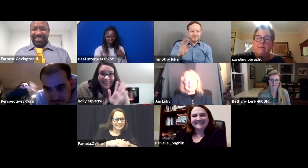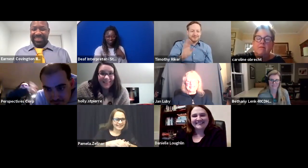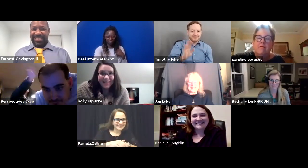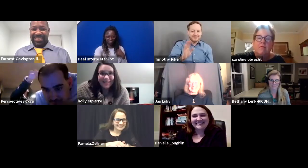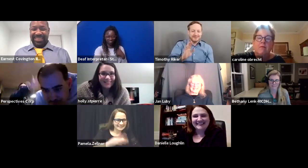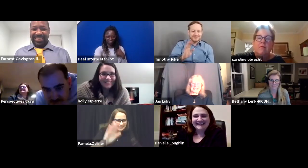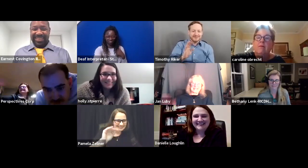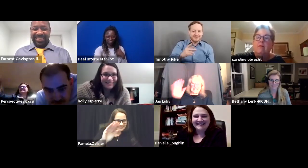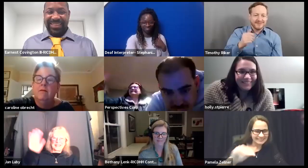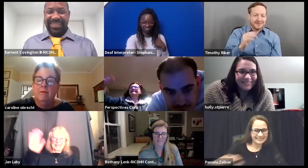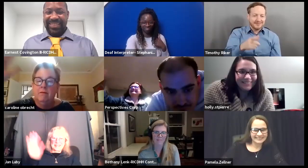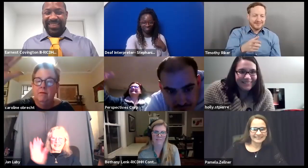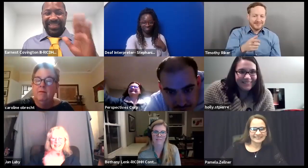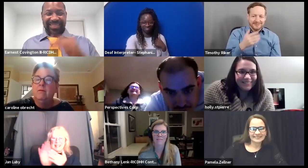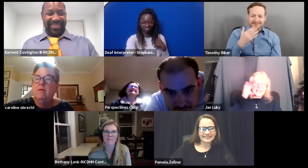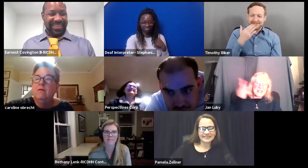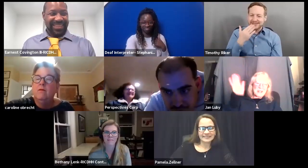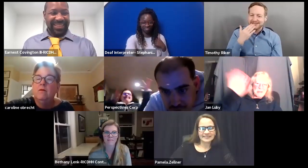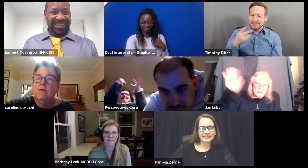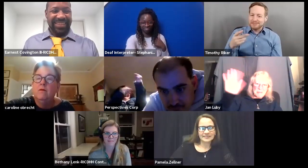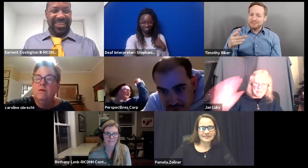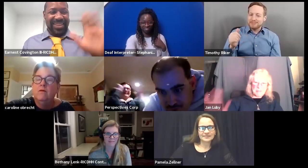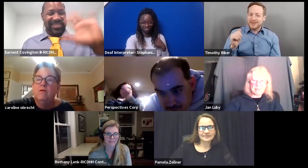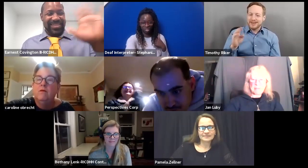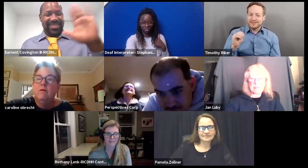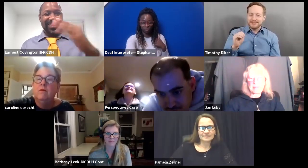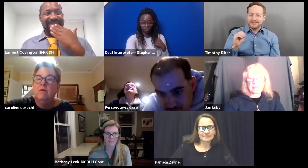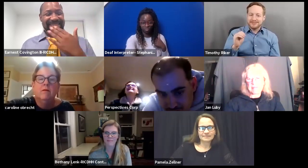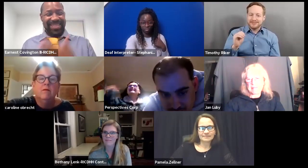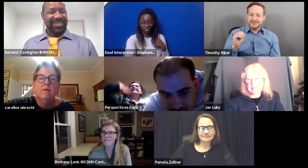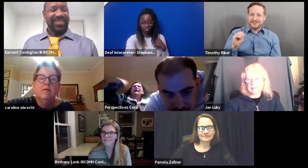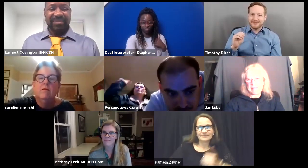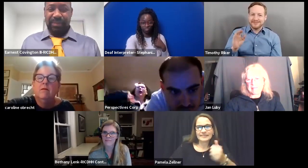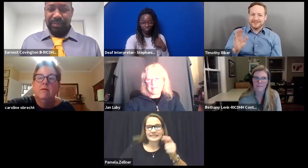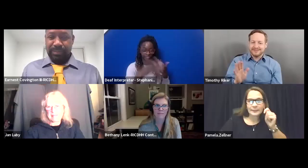Danielle saying good night, everyone. Pam saying yes, good night.